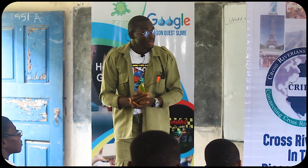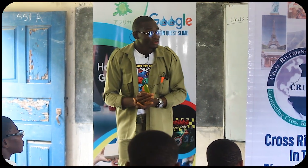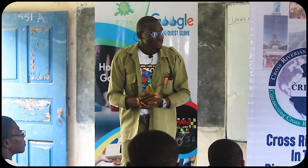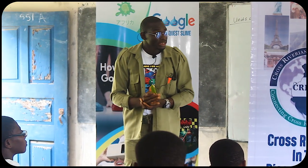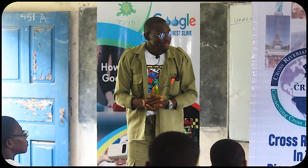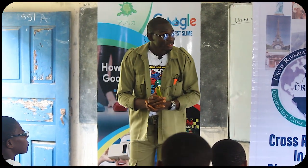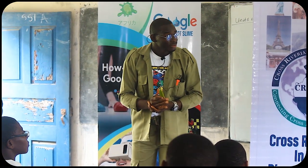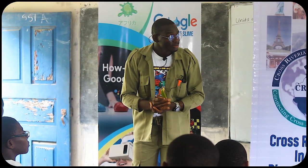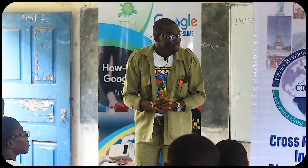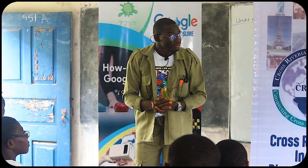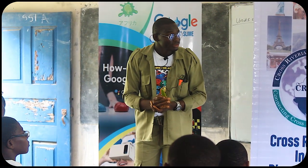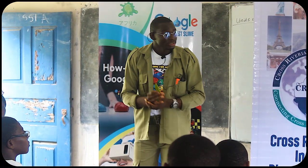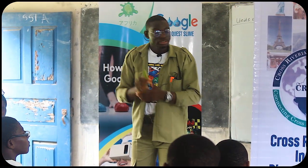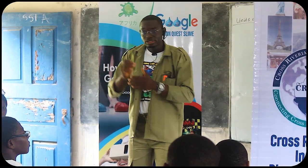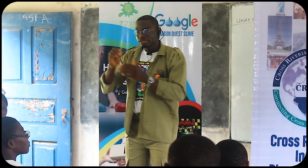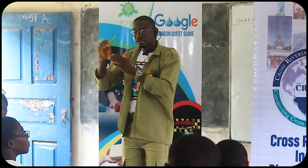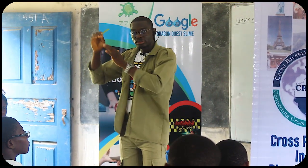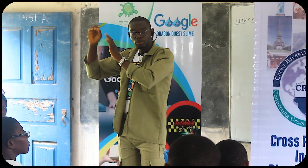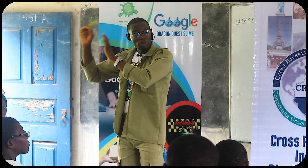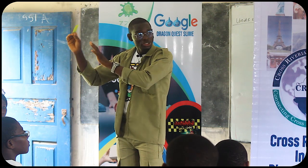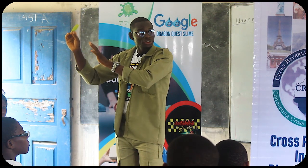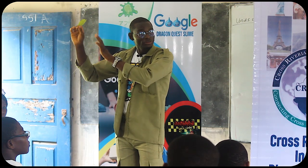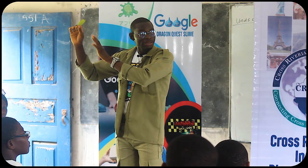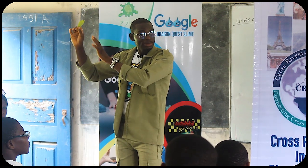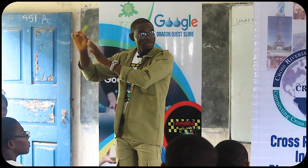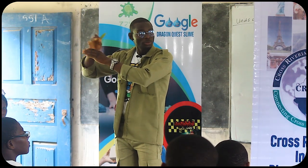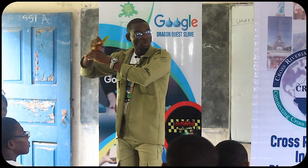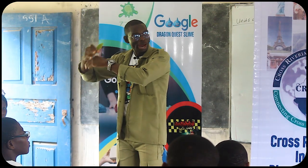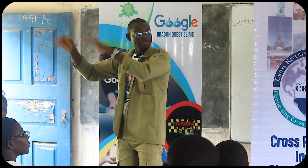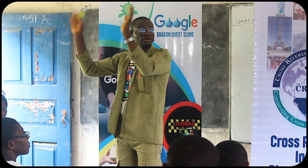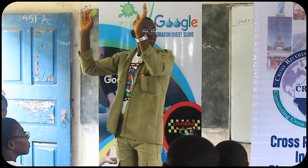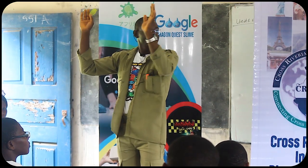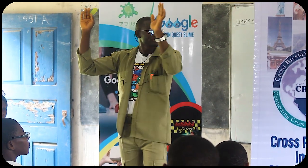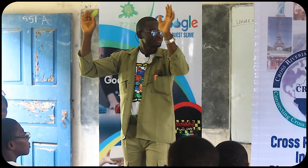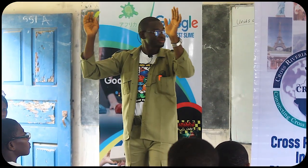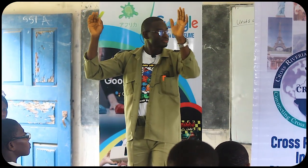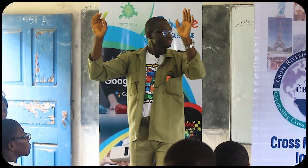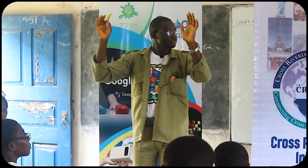And if care is not taken, the population of that plant will be wiped out.